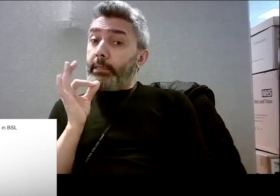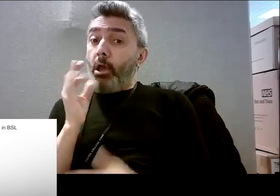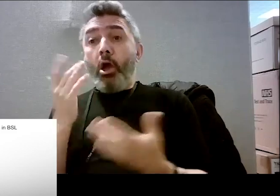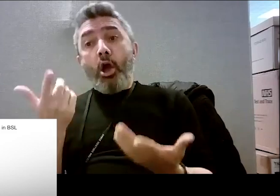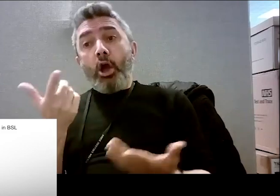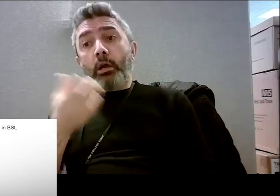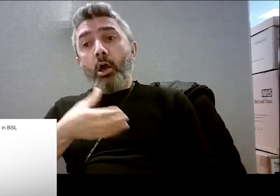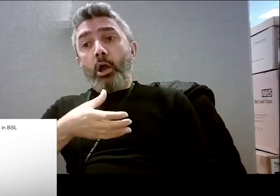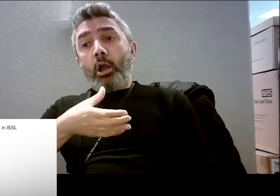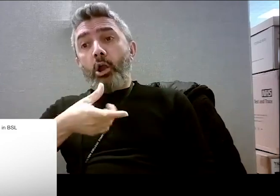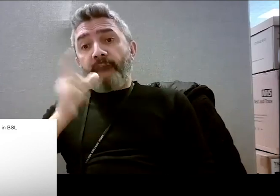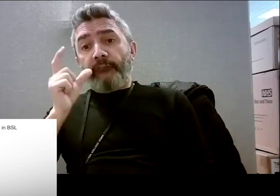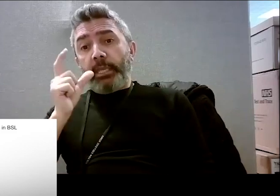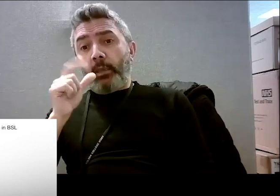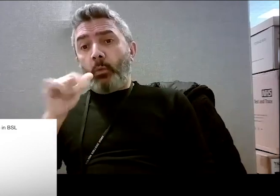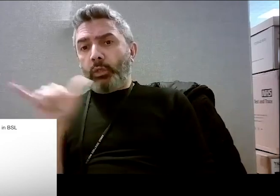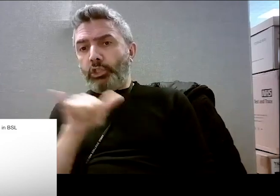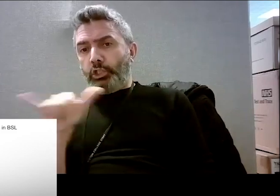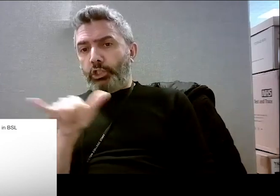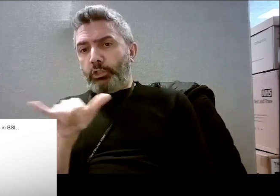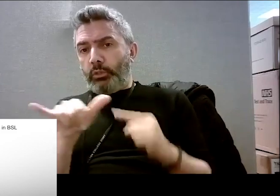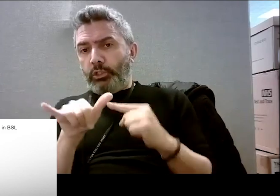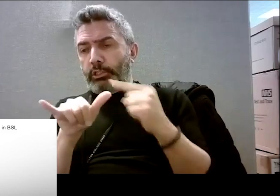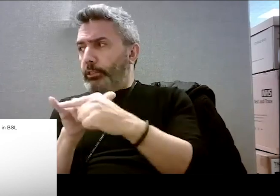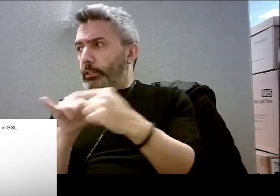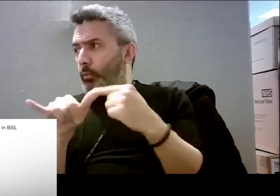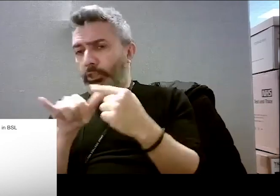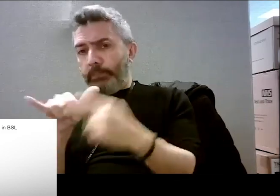You like tea or coffee? Which?